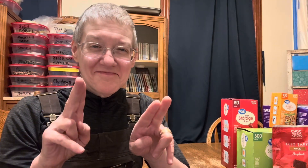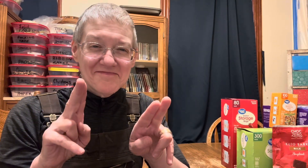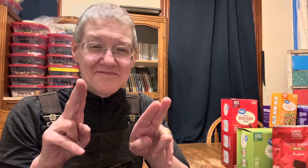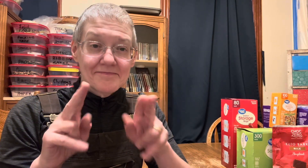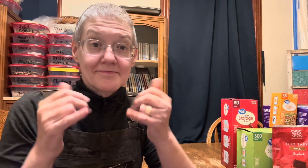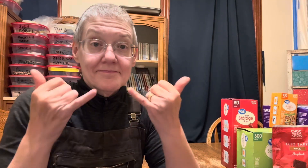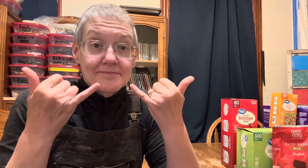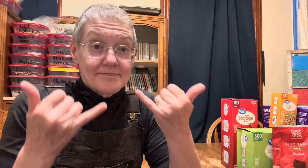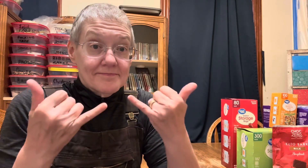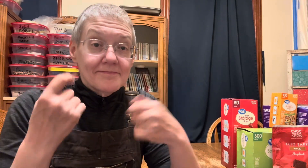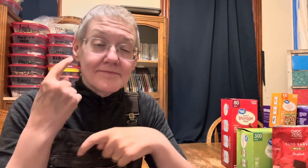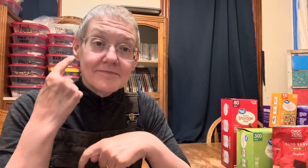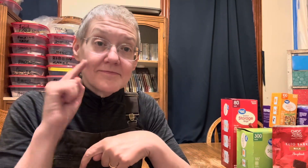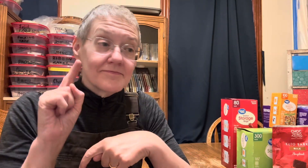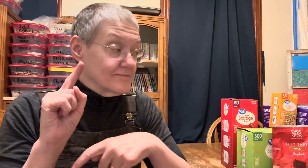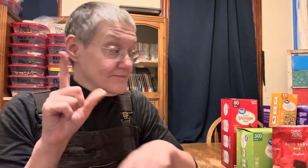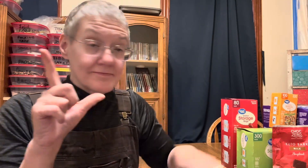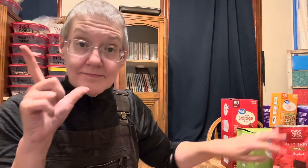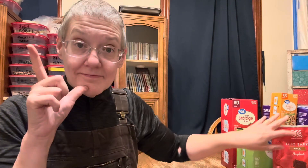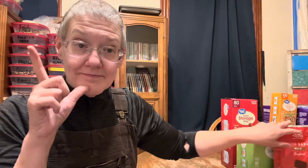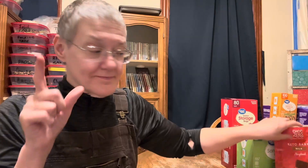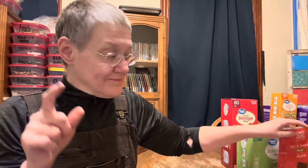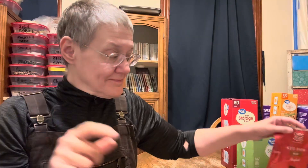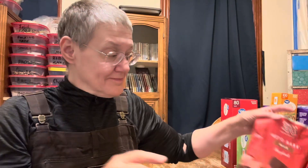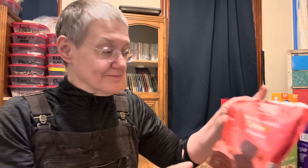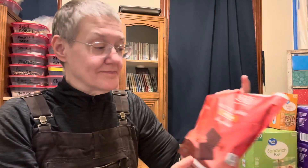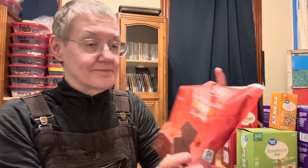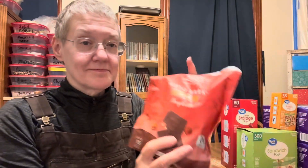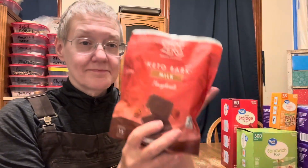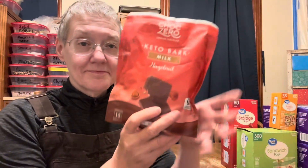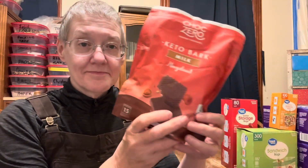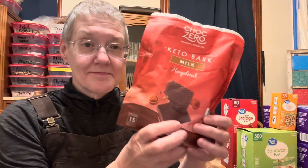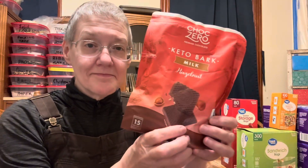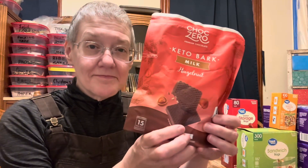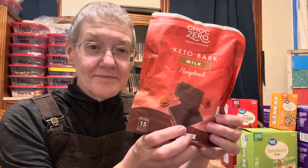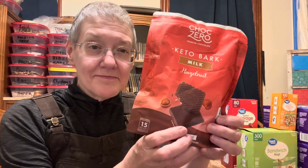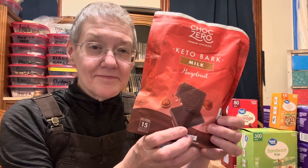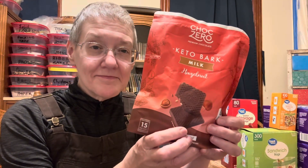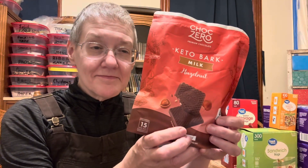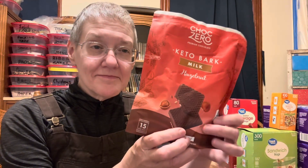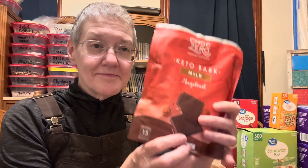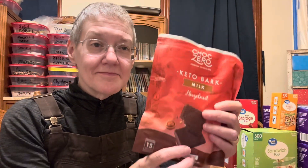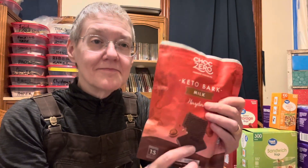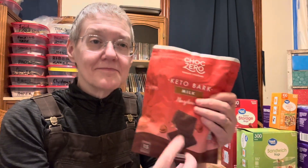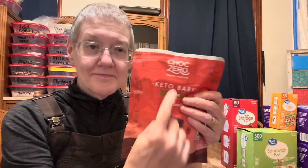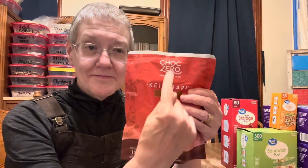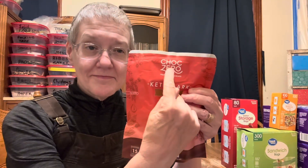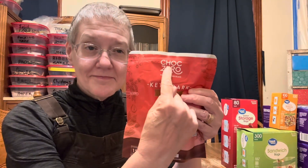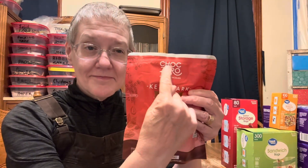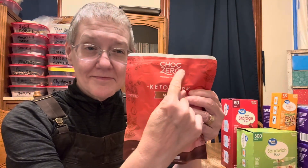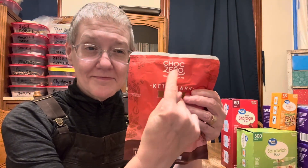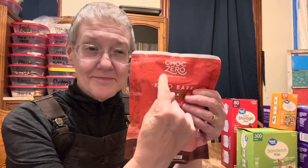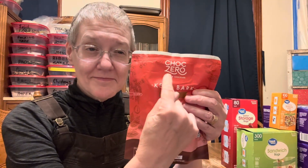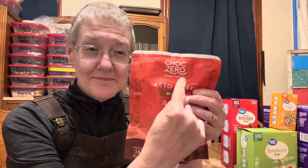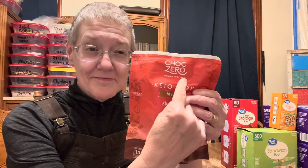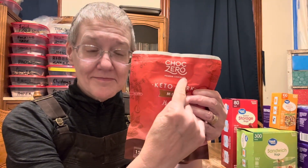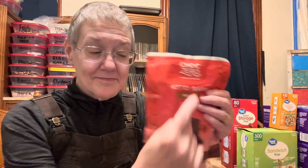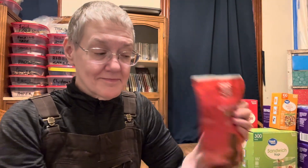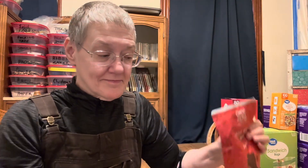But anyway, I don't want to run out of eggs. And for his lunches, he has one small dessert.